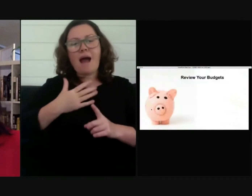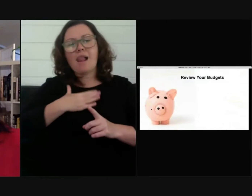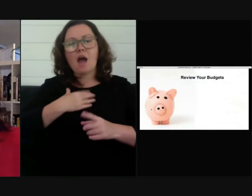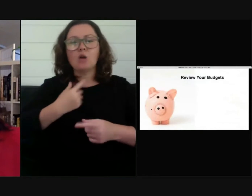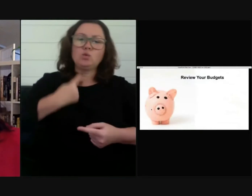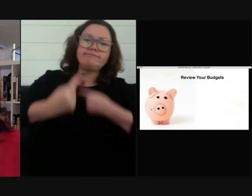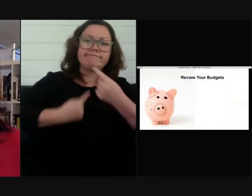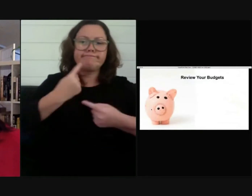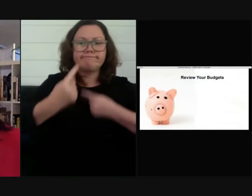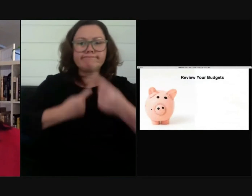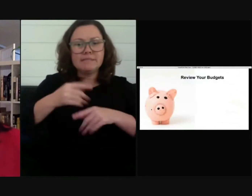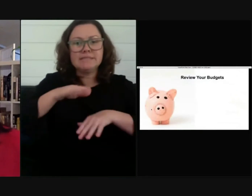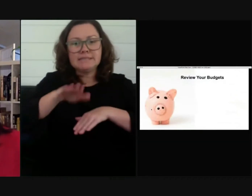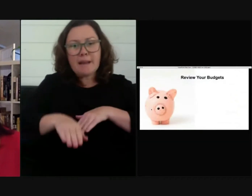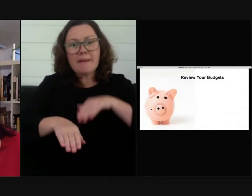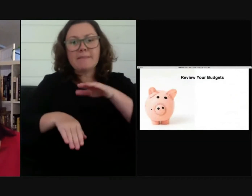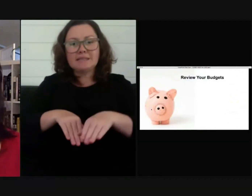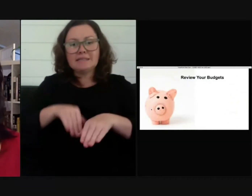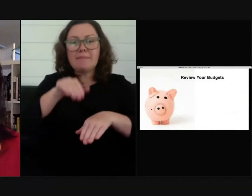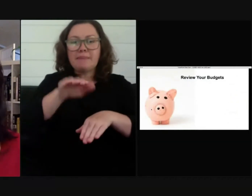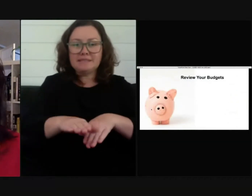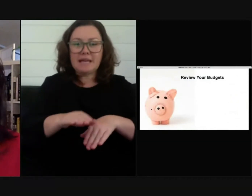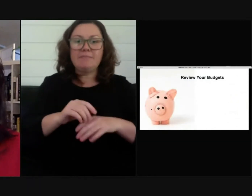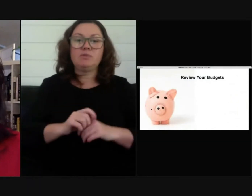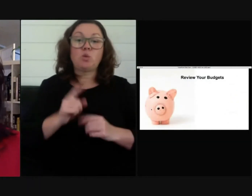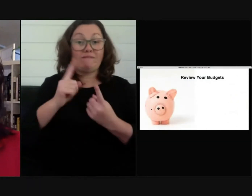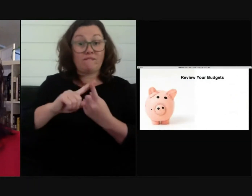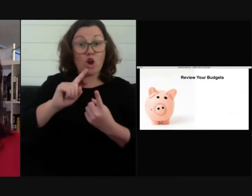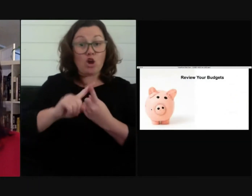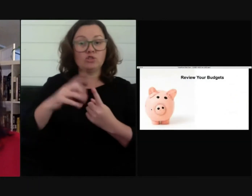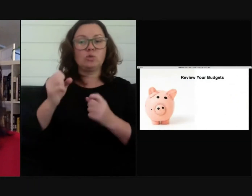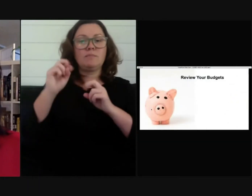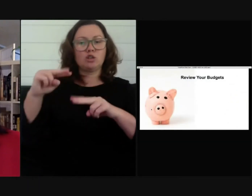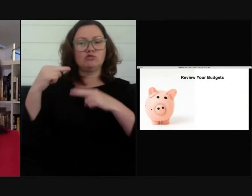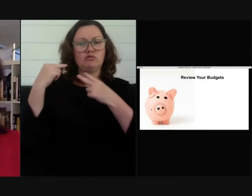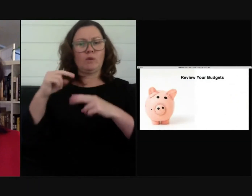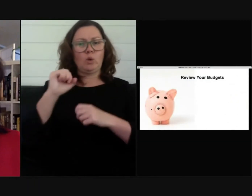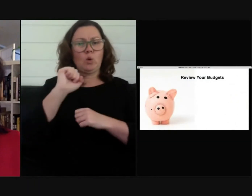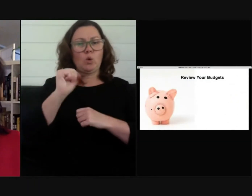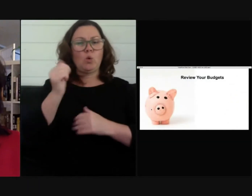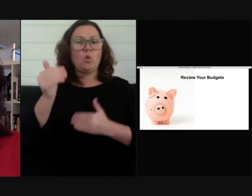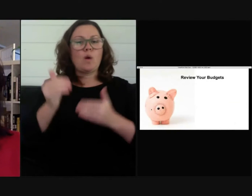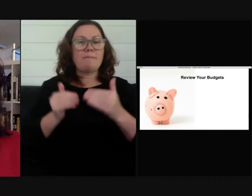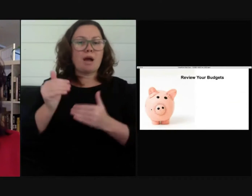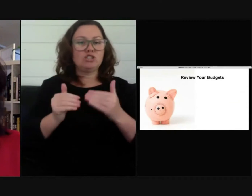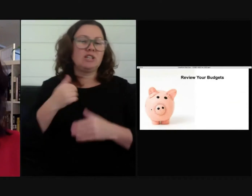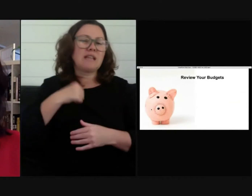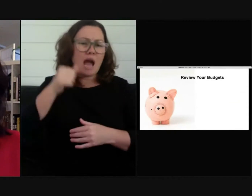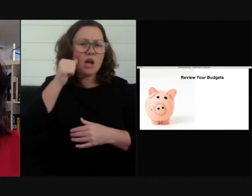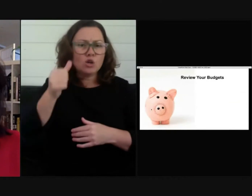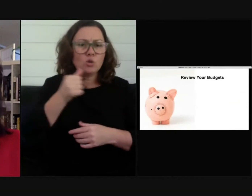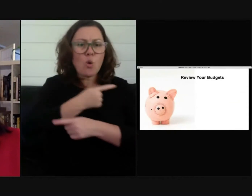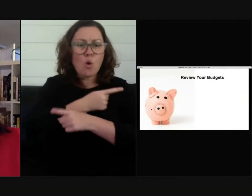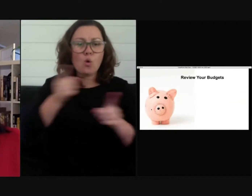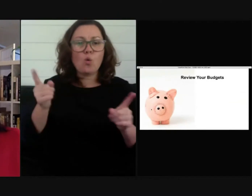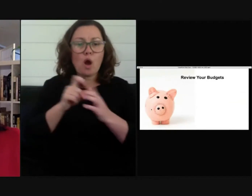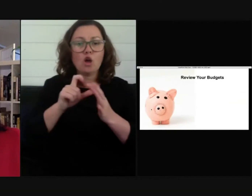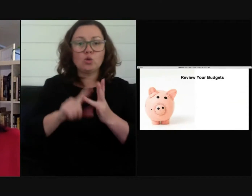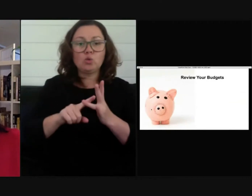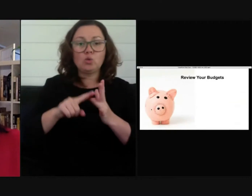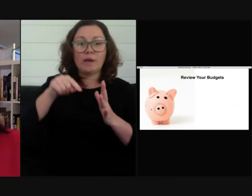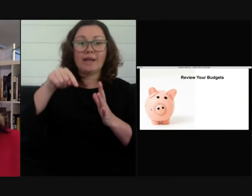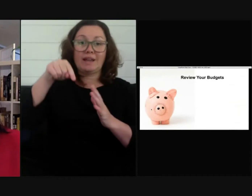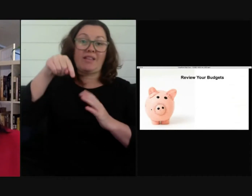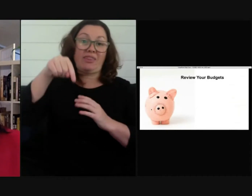need to review your budgets. I know a lot of you are doing that already. My apologies if this is condescending. It's not what I mean. But this